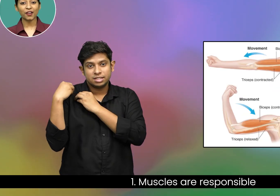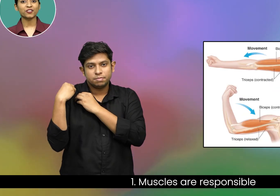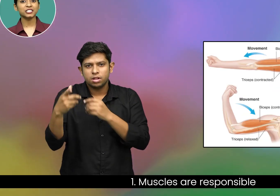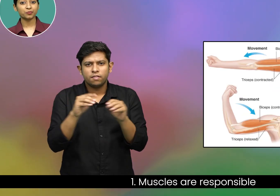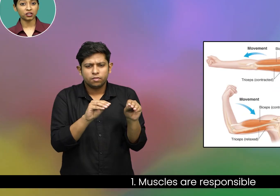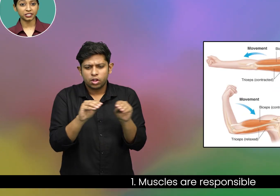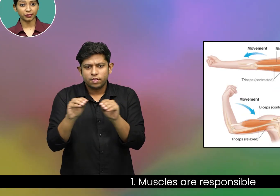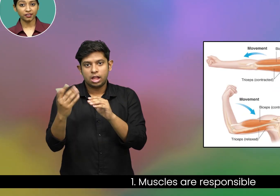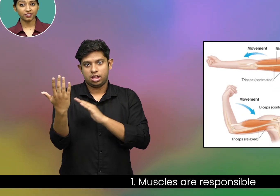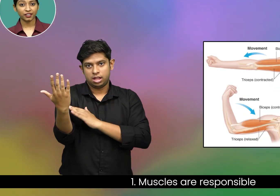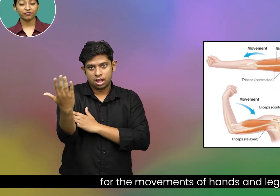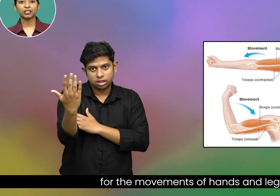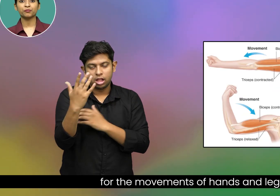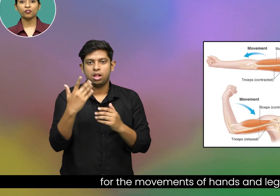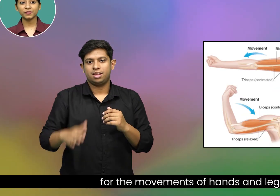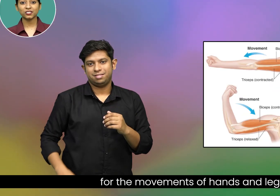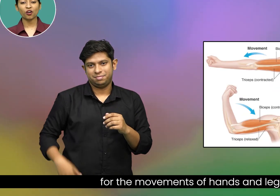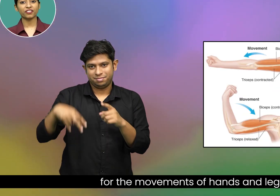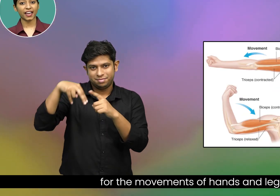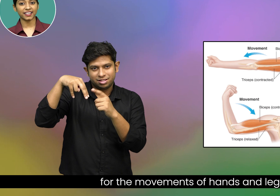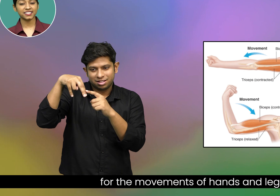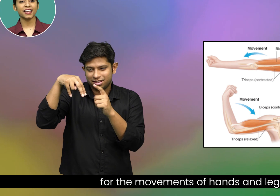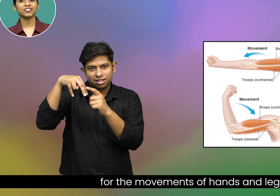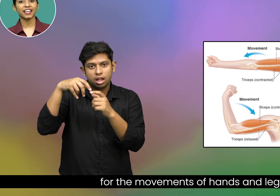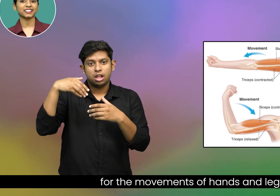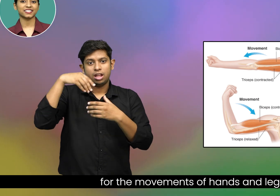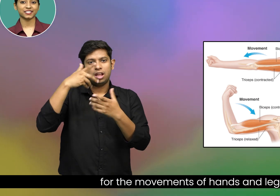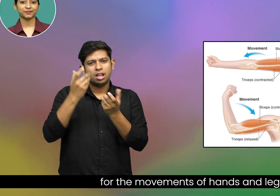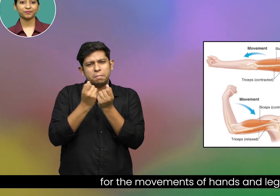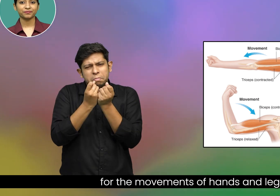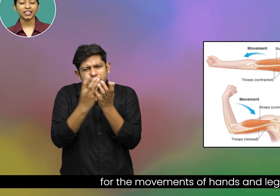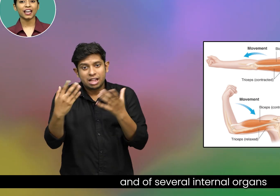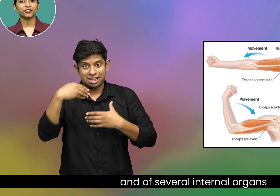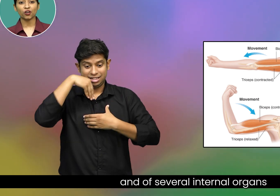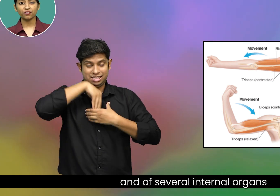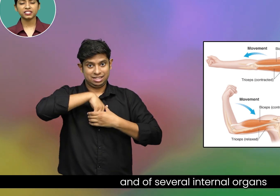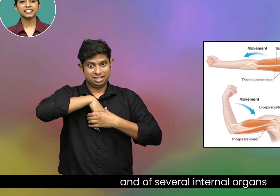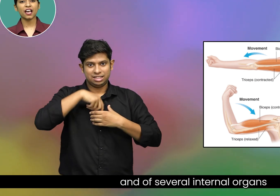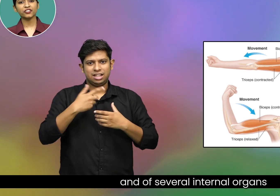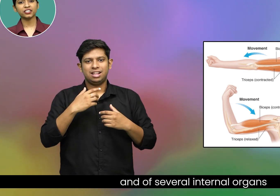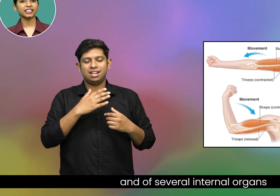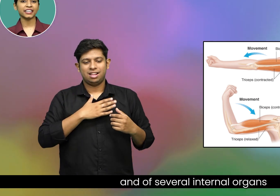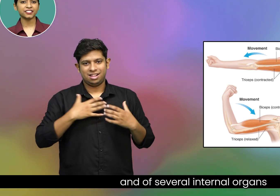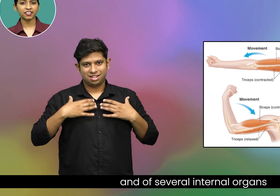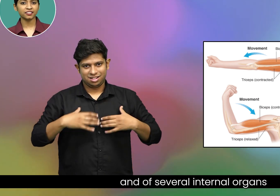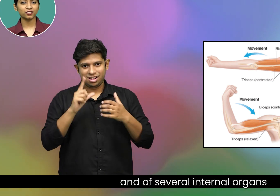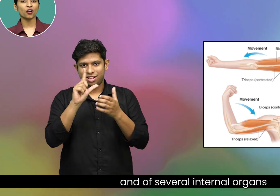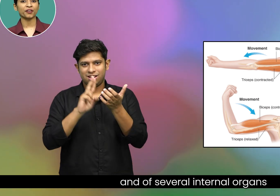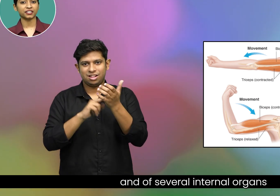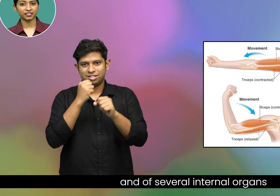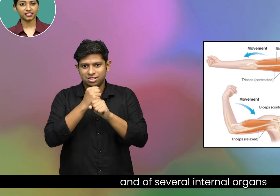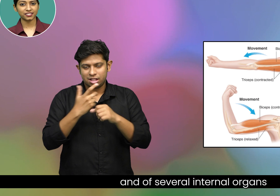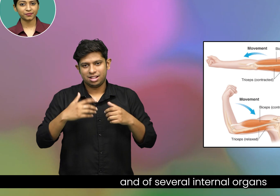Muscles are responsible for the movements of hands and legs and of several